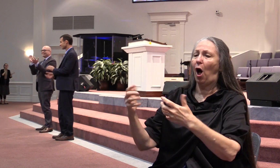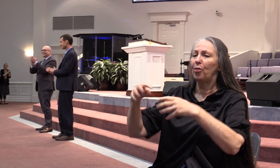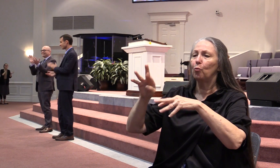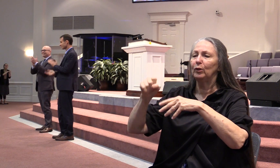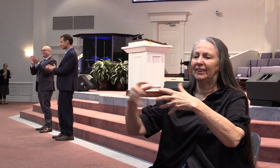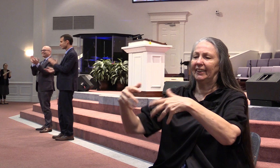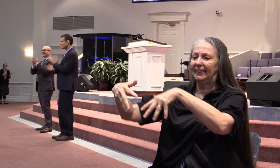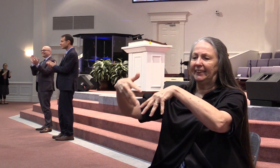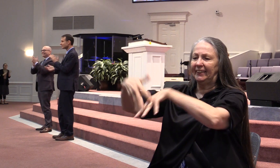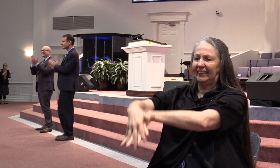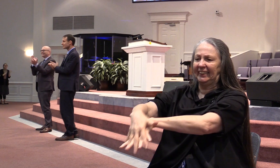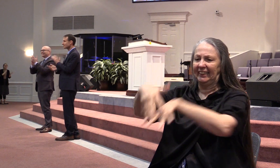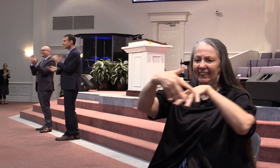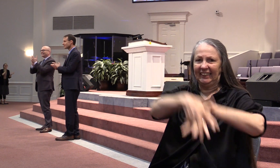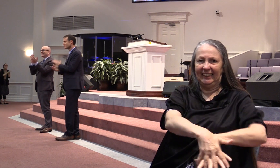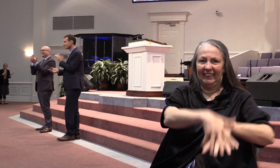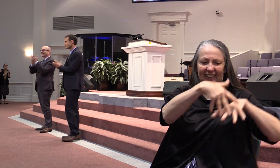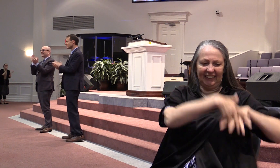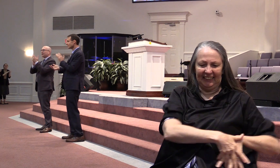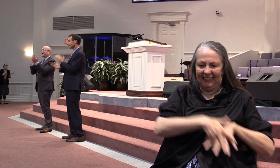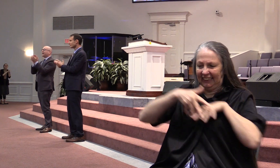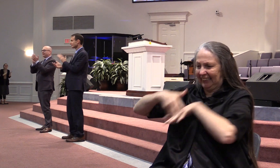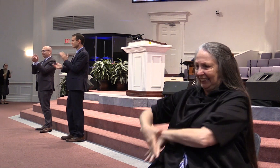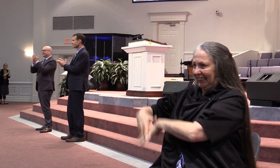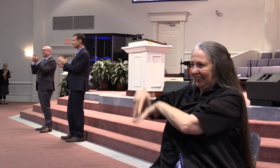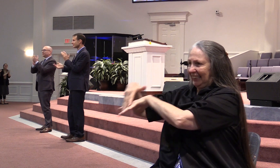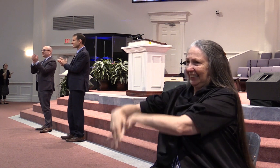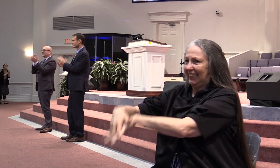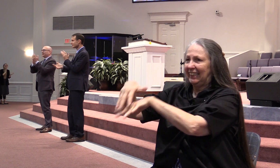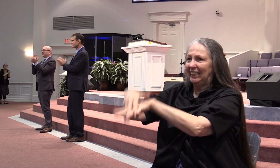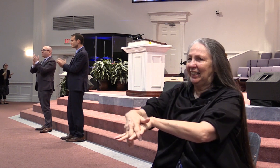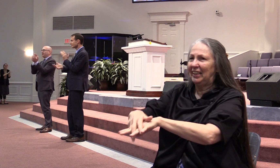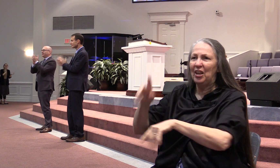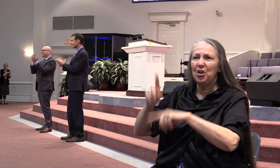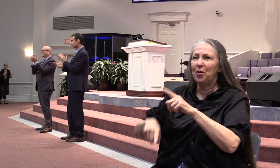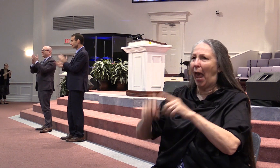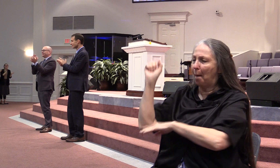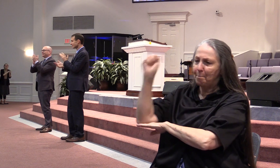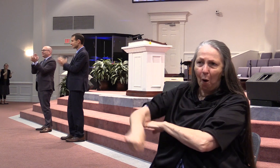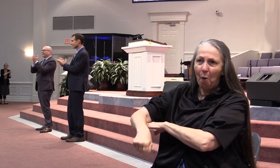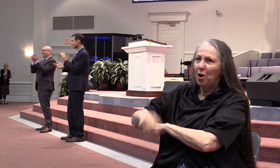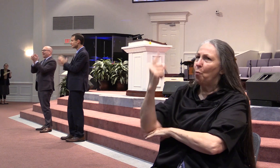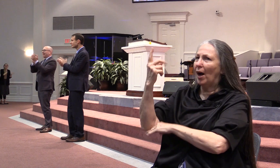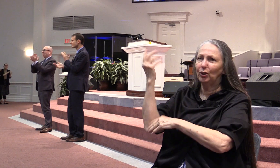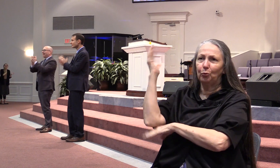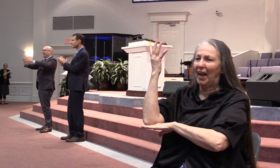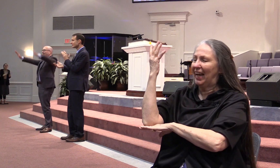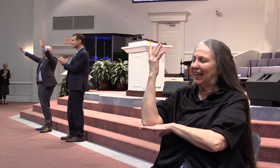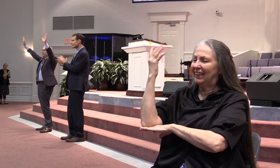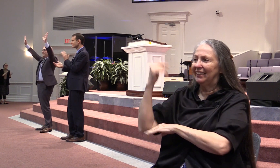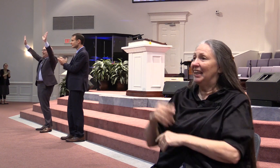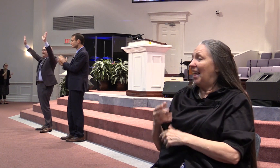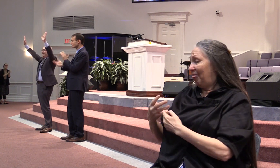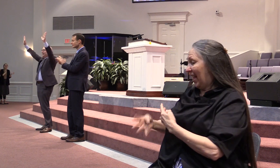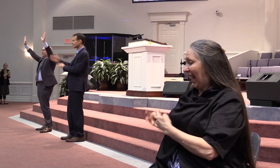And he said, "Since the storm can't knock down the forest, it can't knock down any individual tree. Hey, folks, the gates of hell